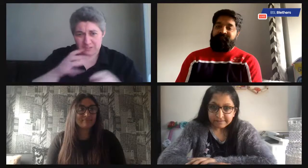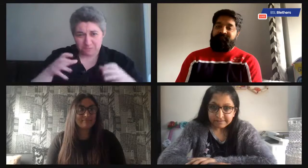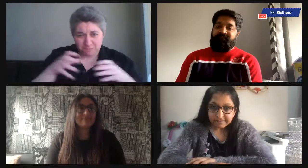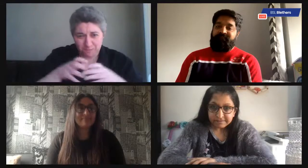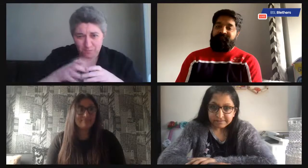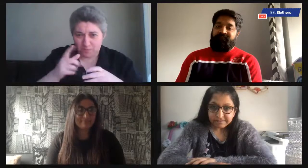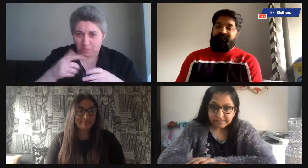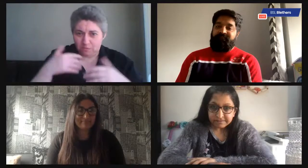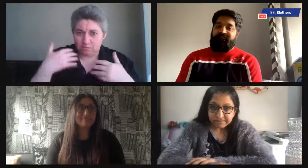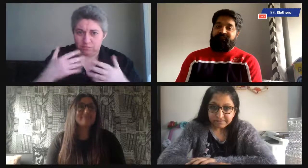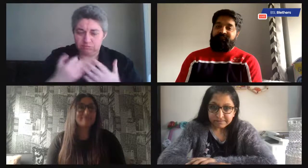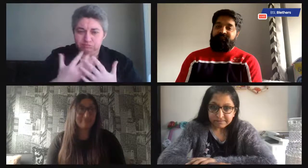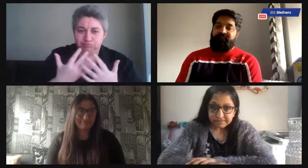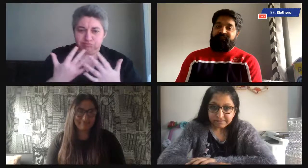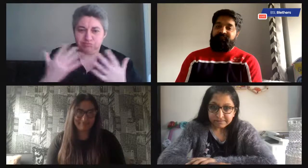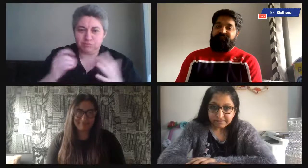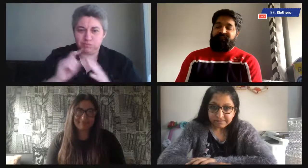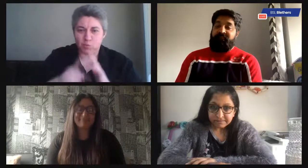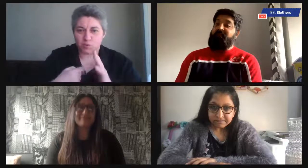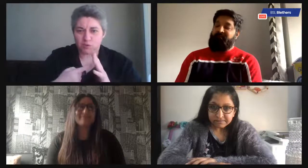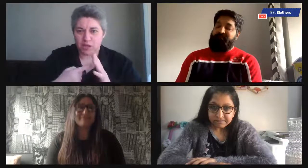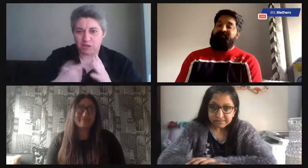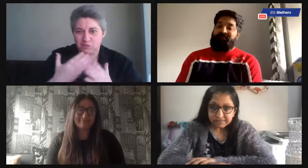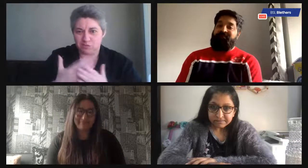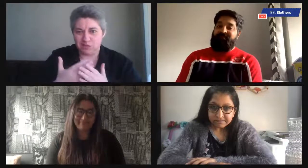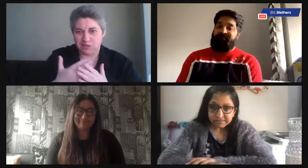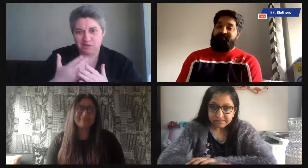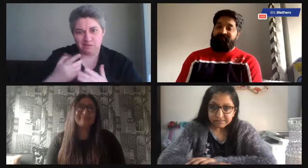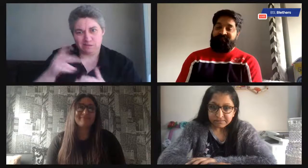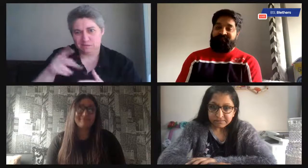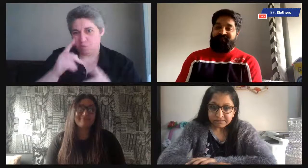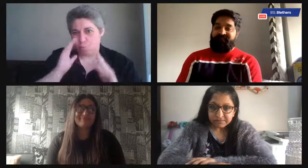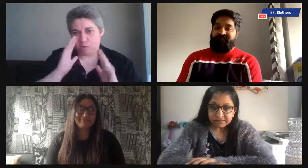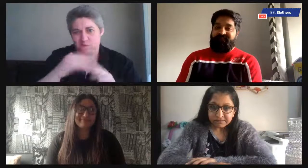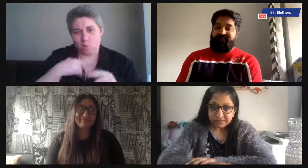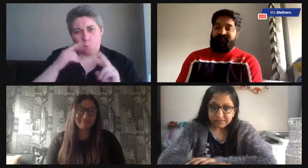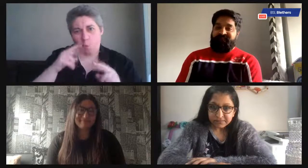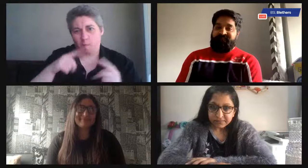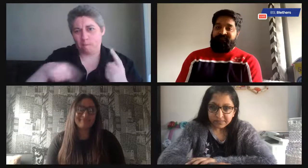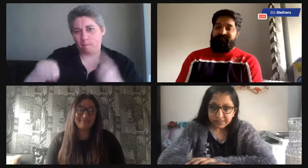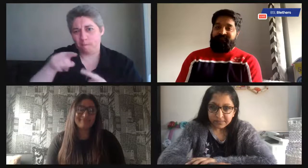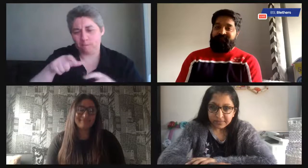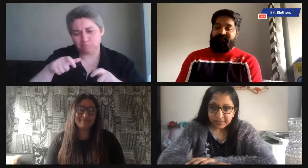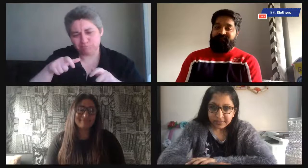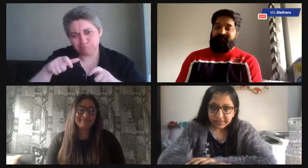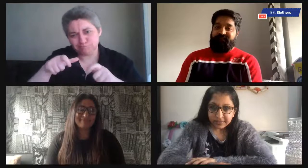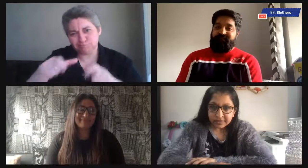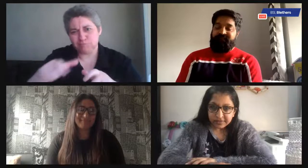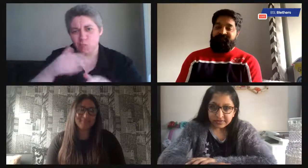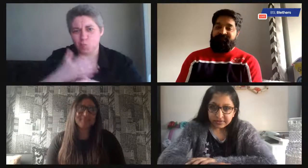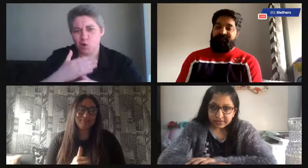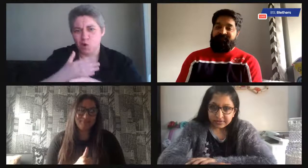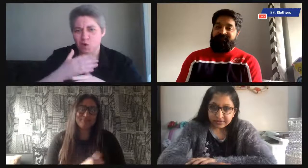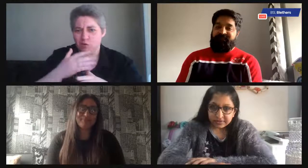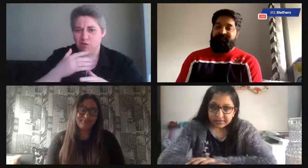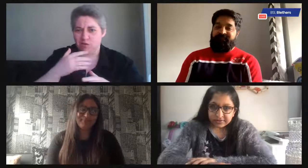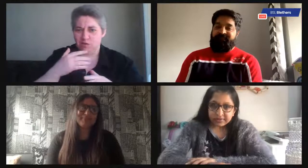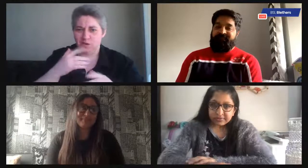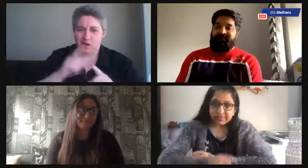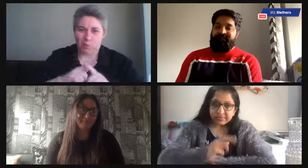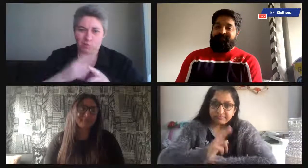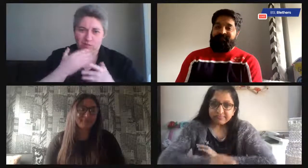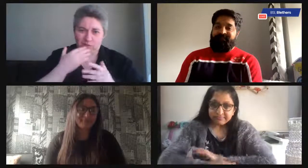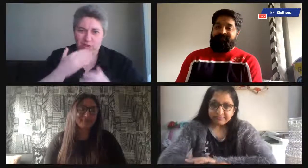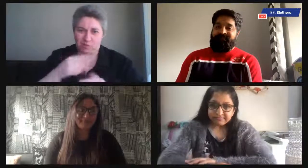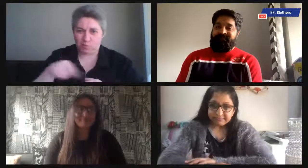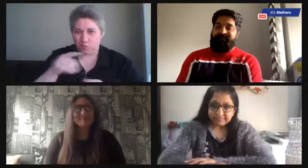lockdown, people looking at their own health and well-being is essential. It's been amazing and wonderful to listen